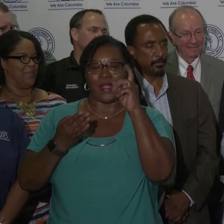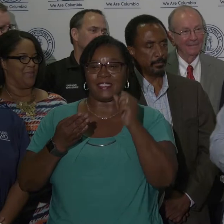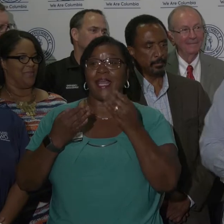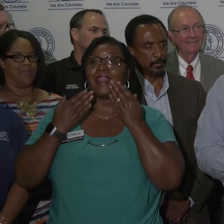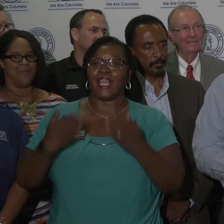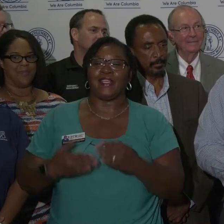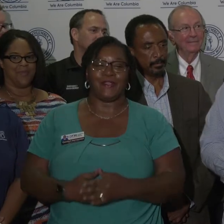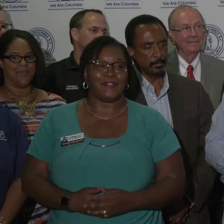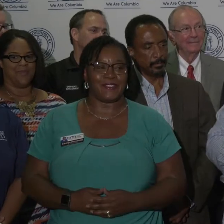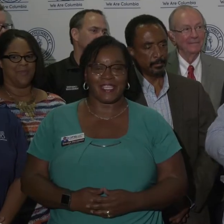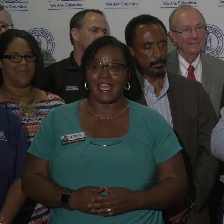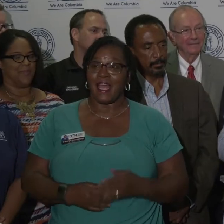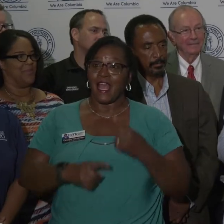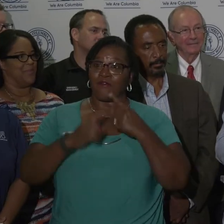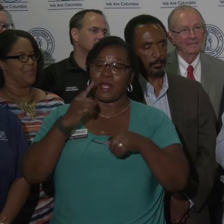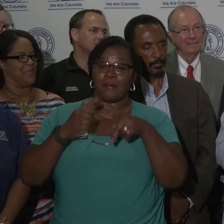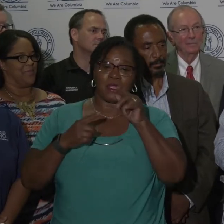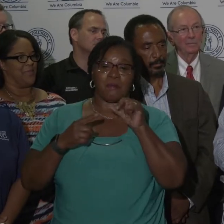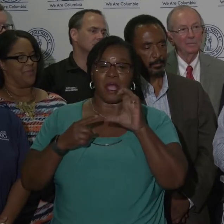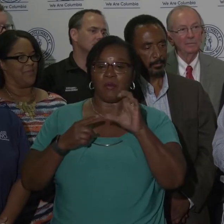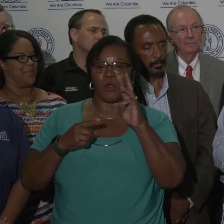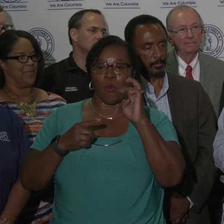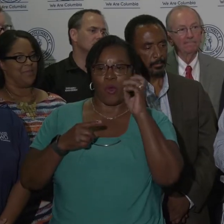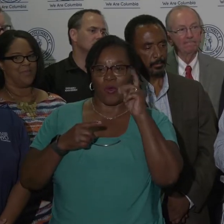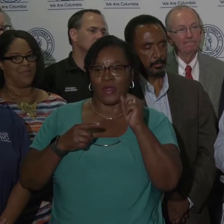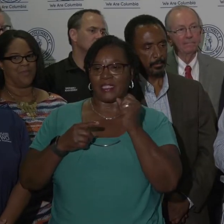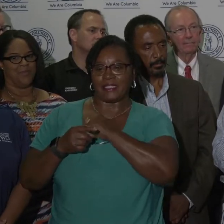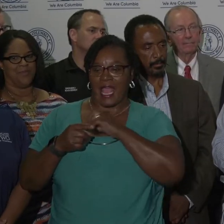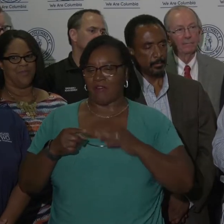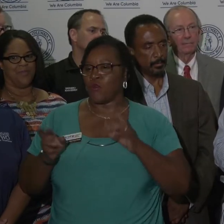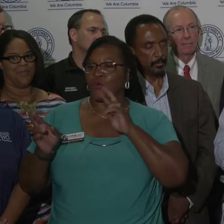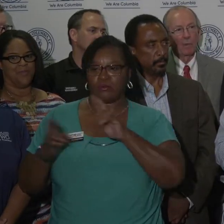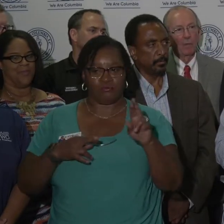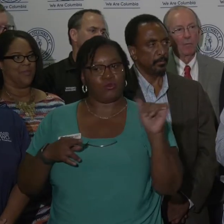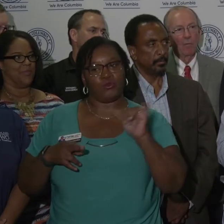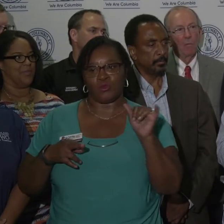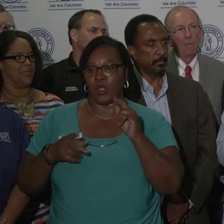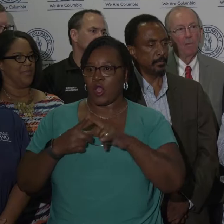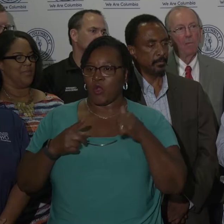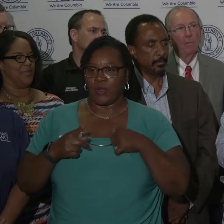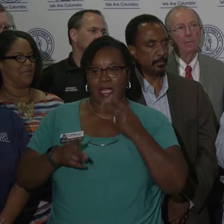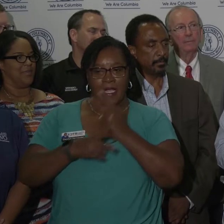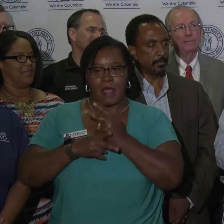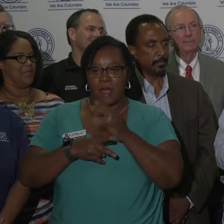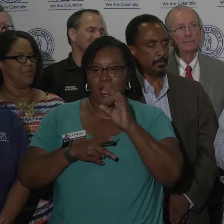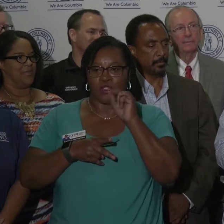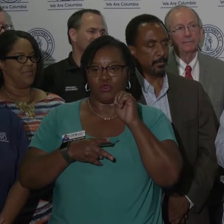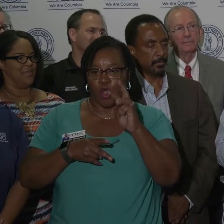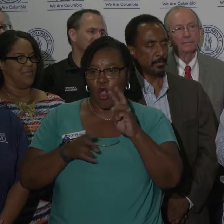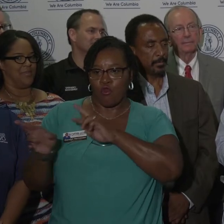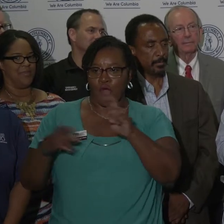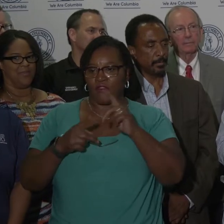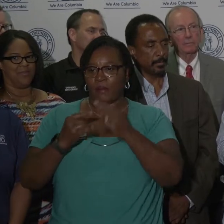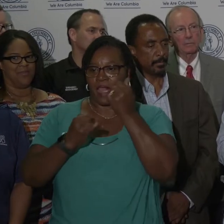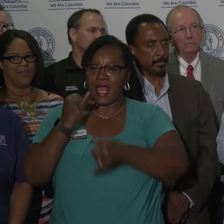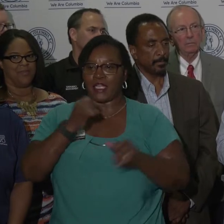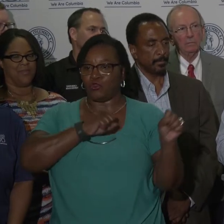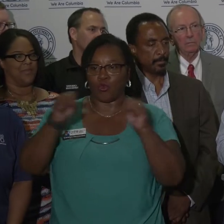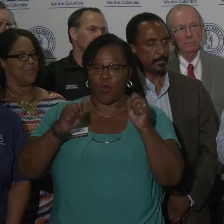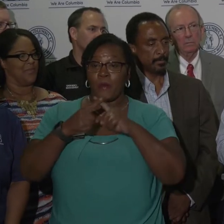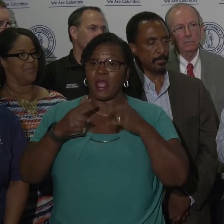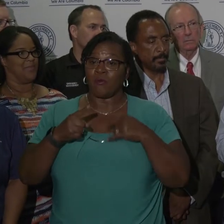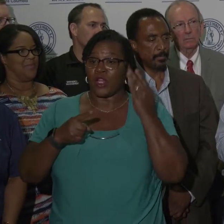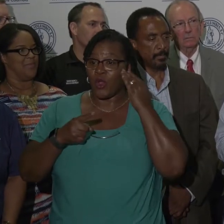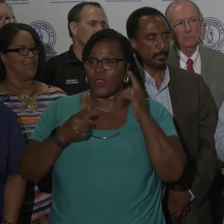Thank you. From the Public Works staff, we are also prepared. We kind of kept our saws a little bit ready from the last storm. We know our storm